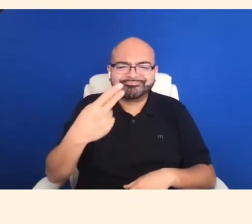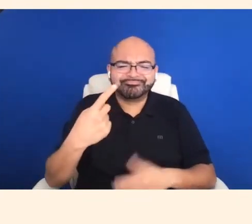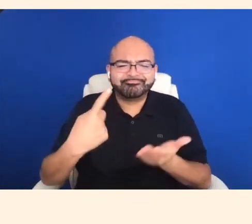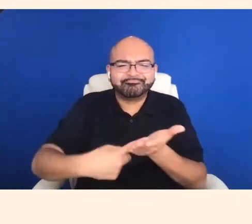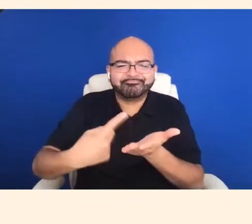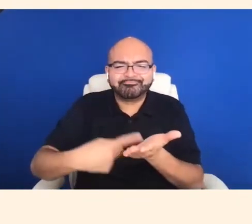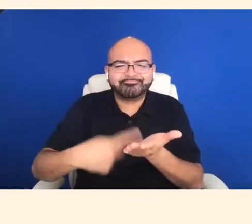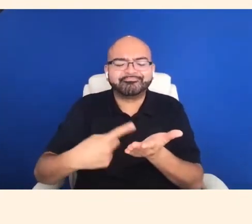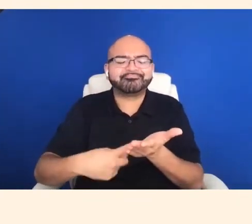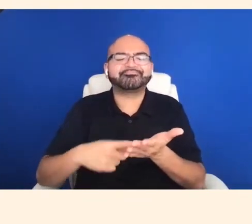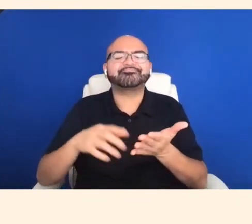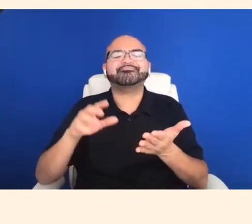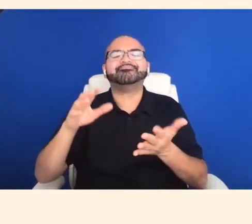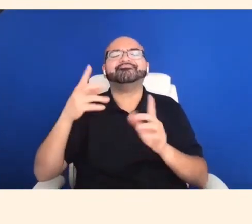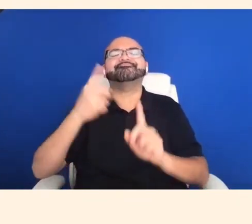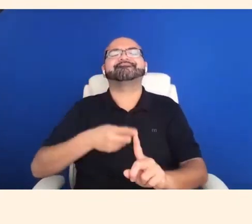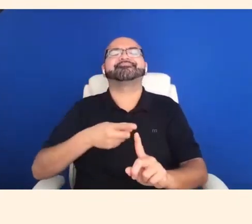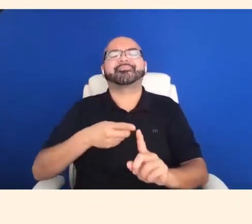to